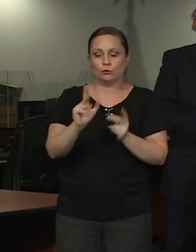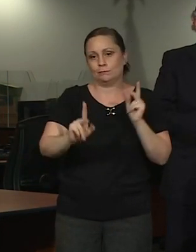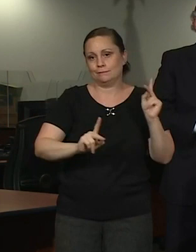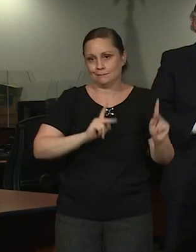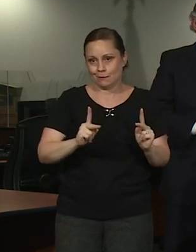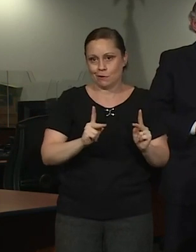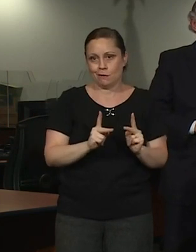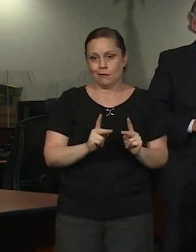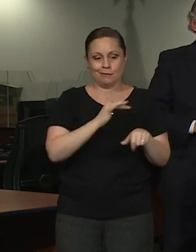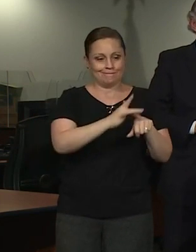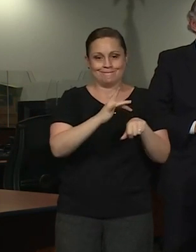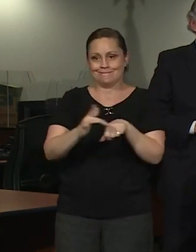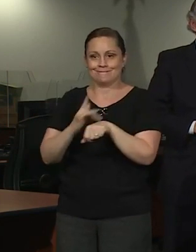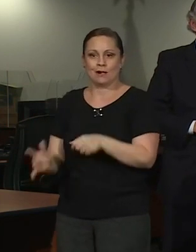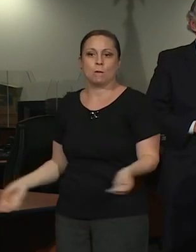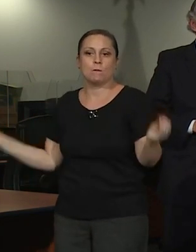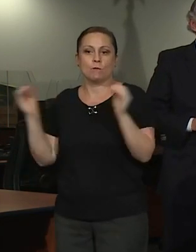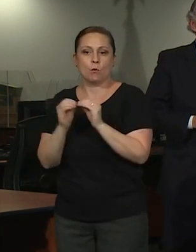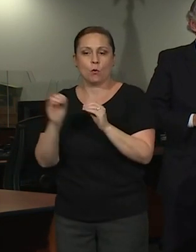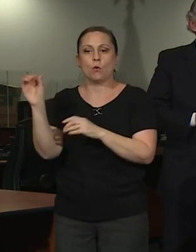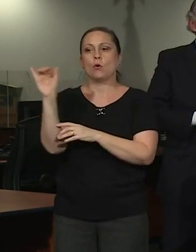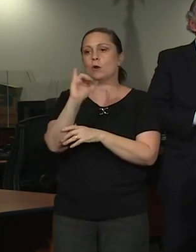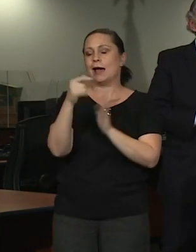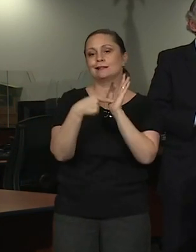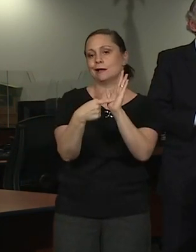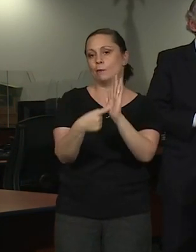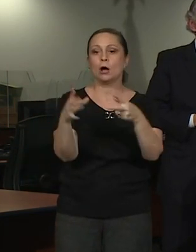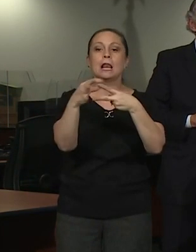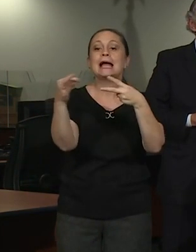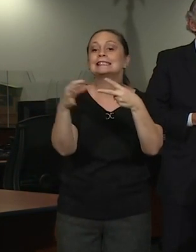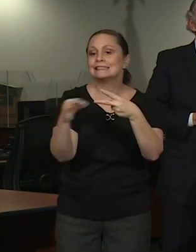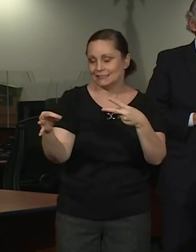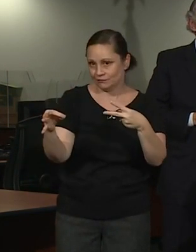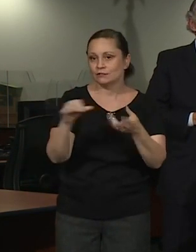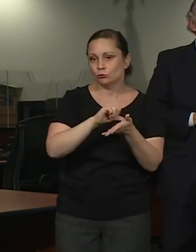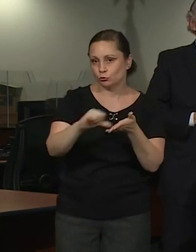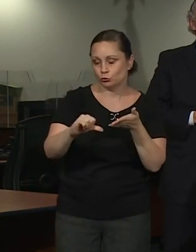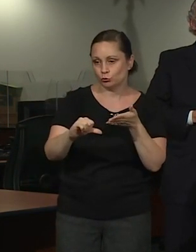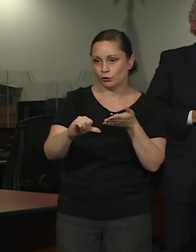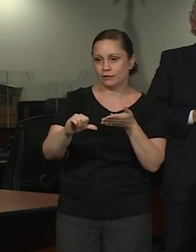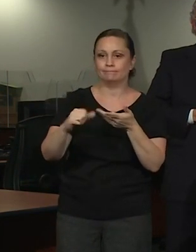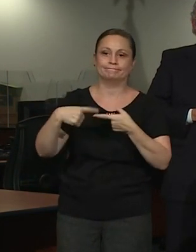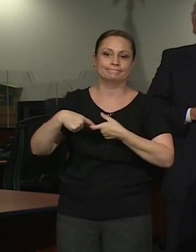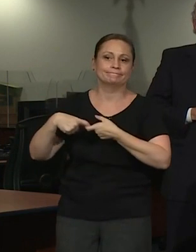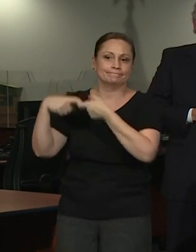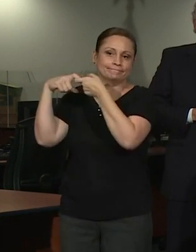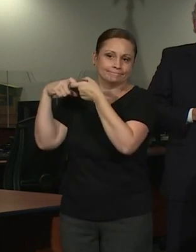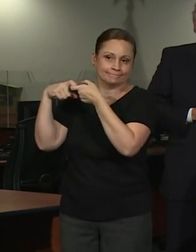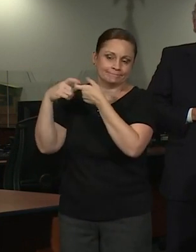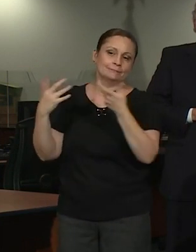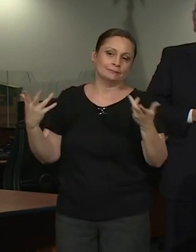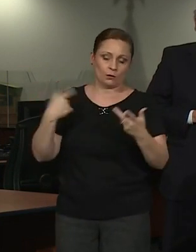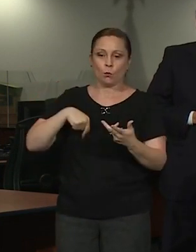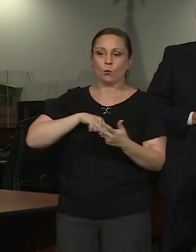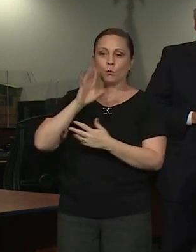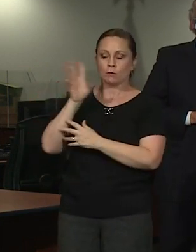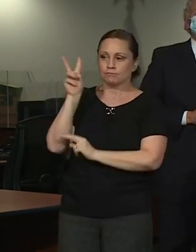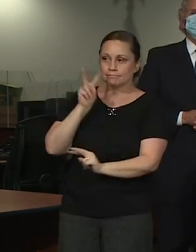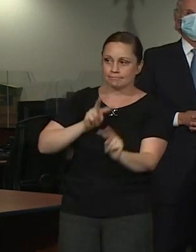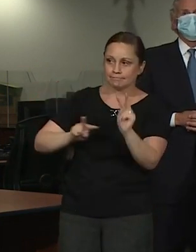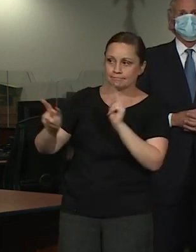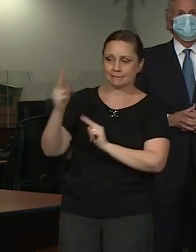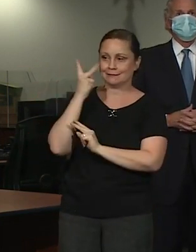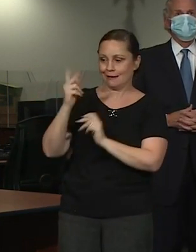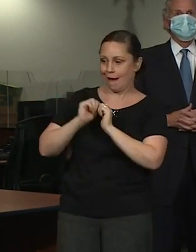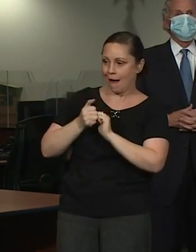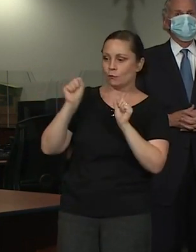surgery. So we will look at those type of mechanisms first to see how we can manage the hospital utilization need. Our priority